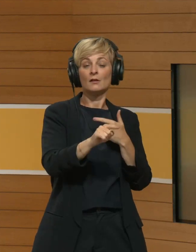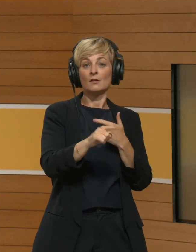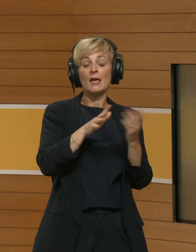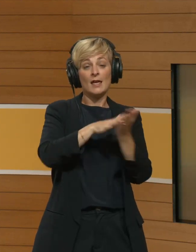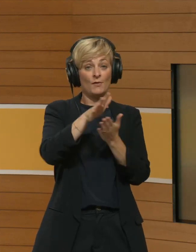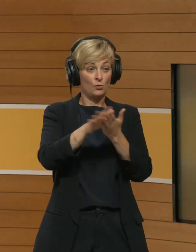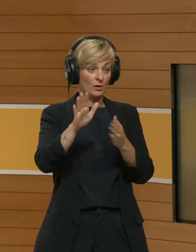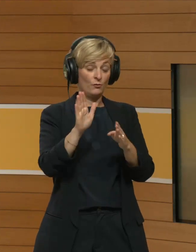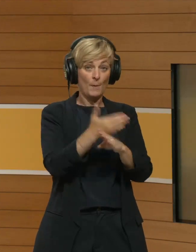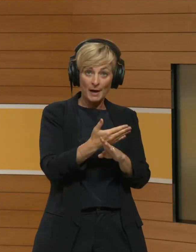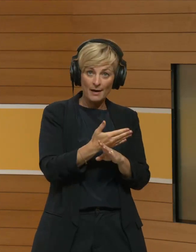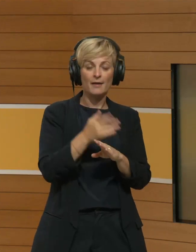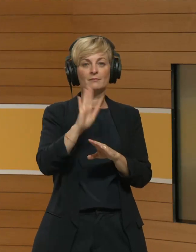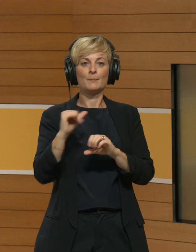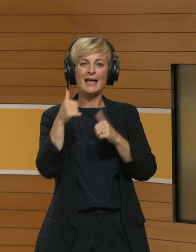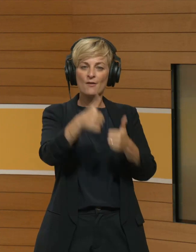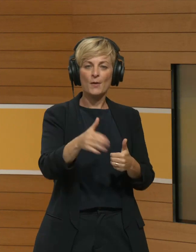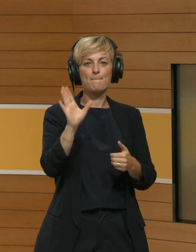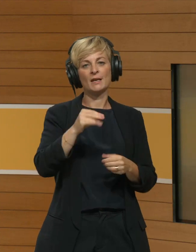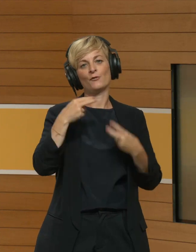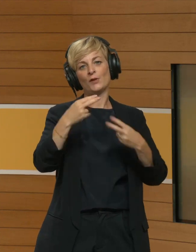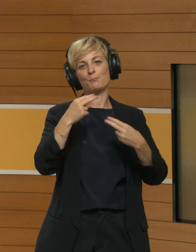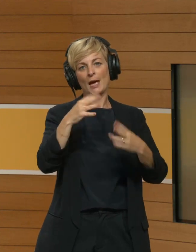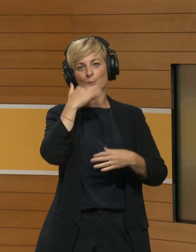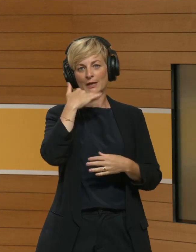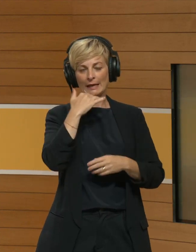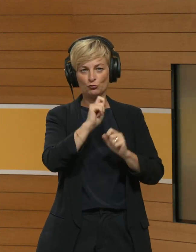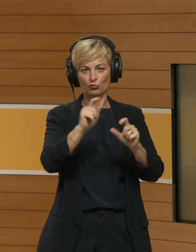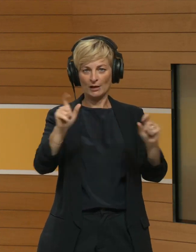a feedback report from us on how they are doing.